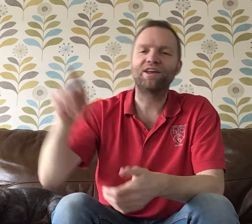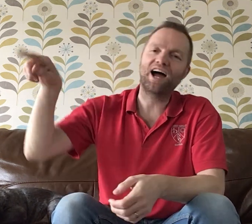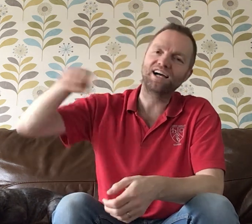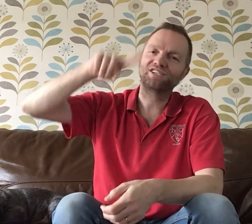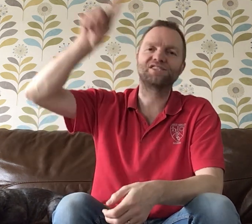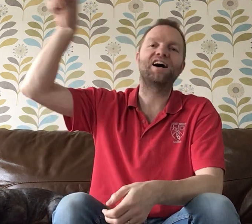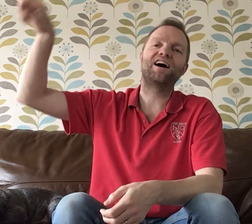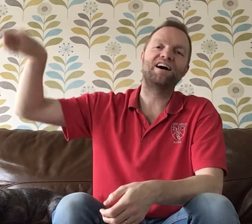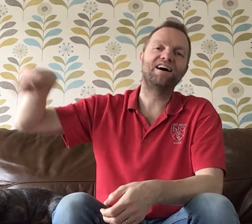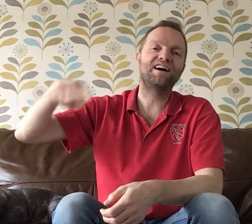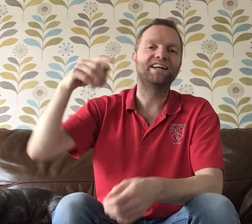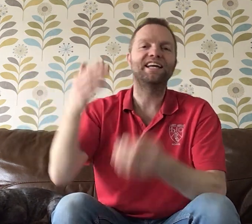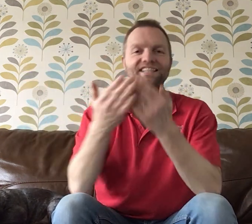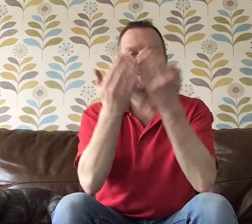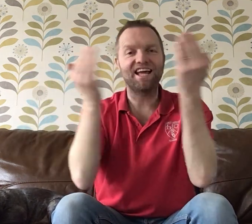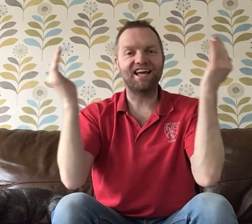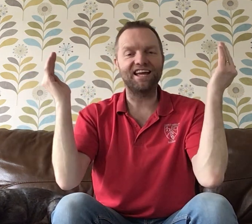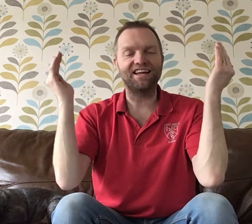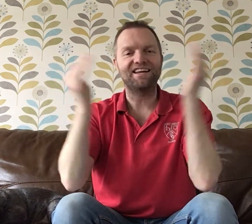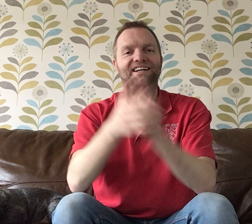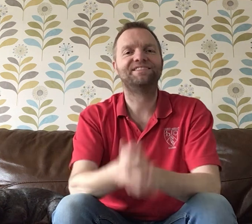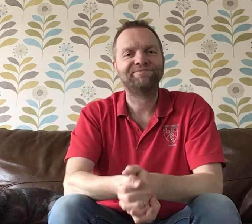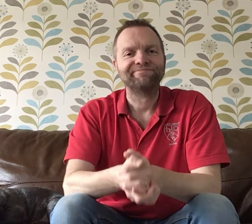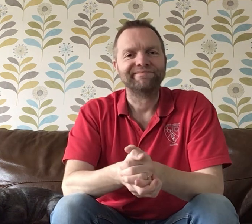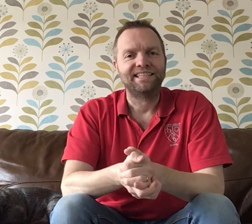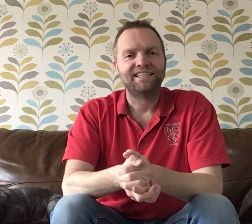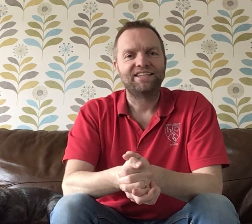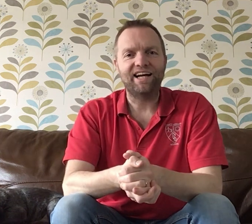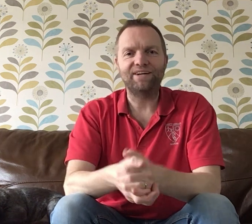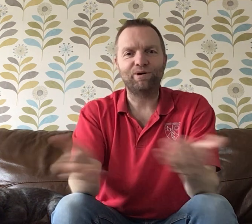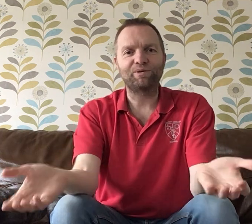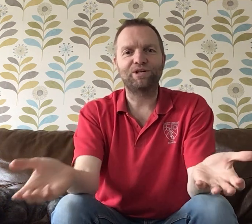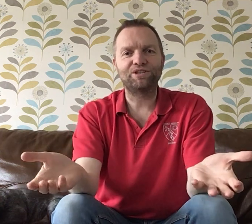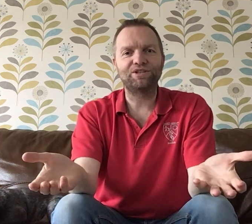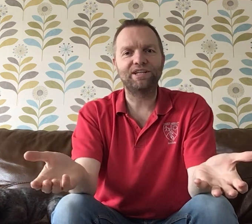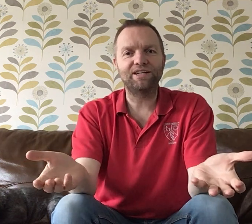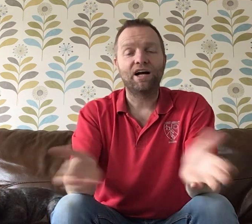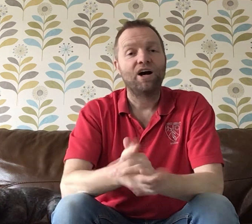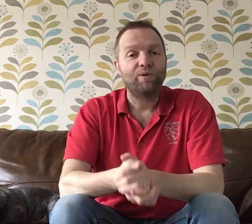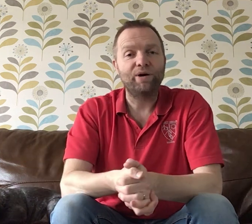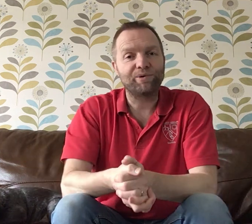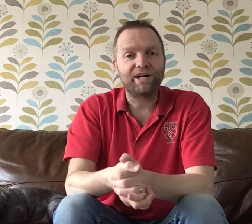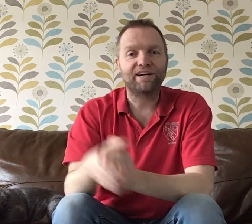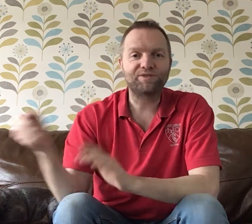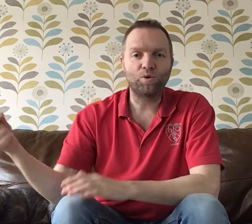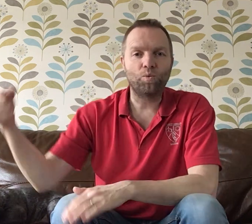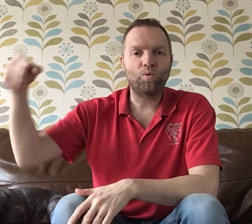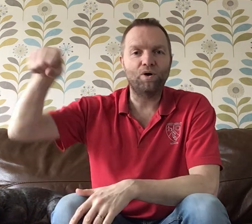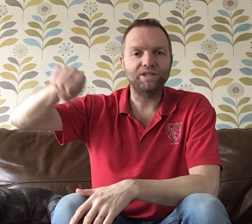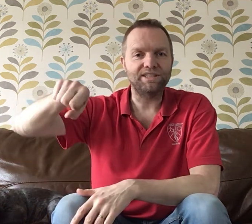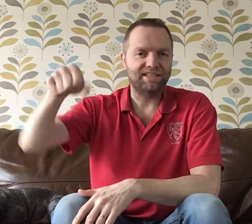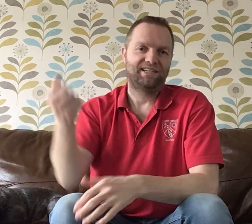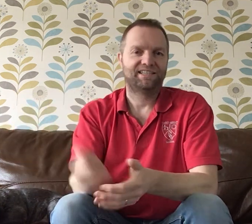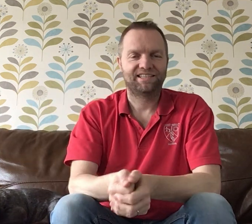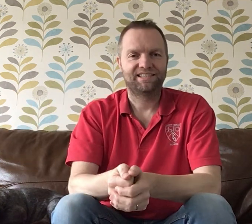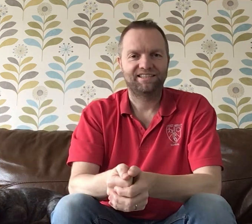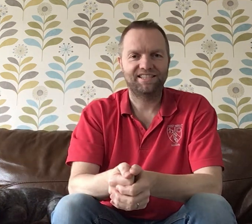a sunny day. Right, what have we got to do now? Well, we're going to have to water the